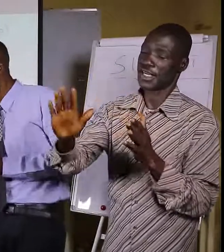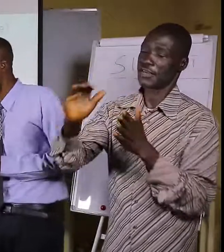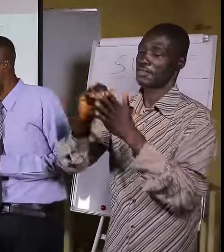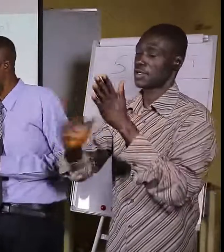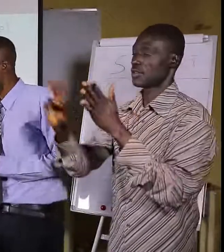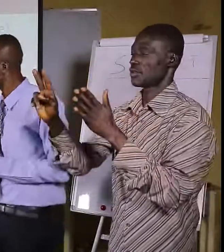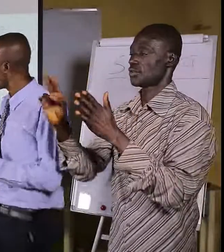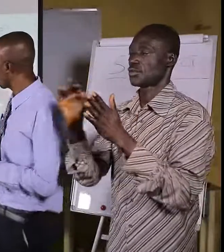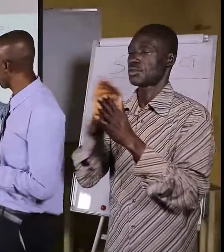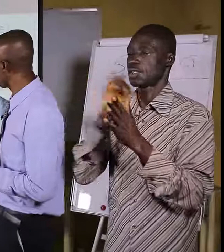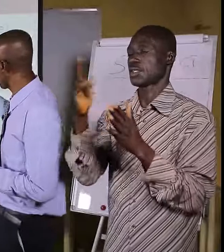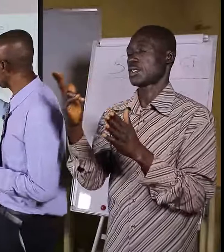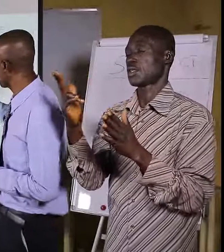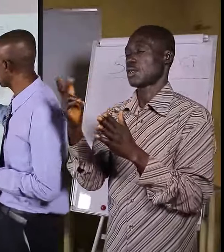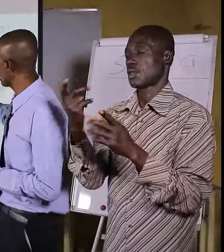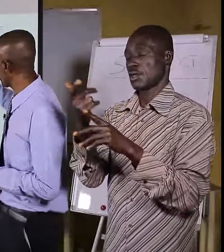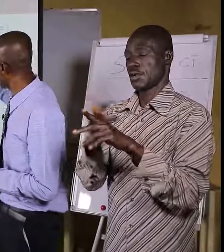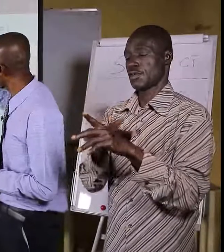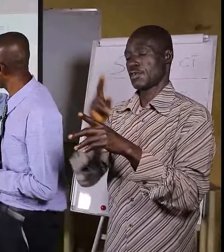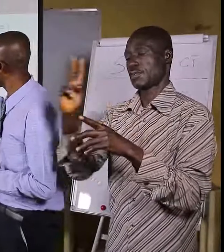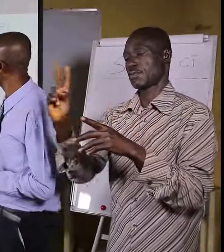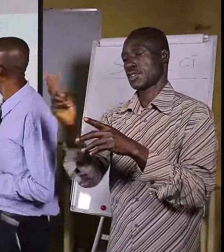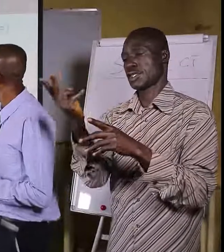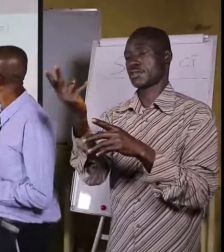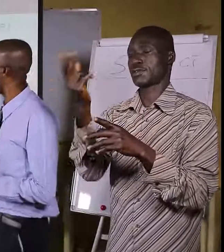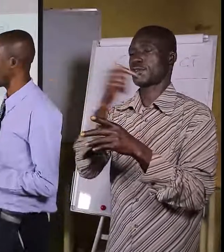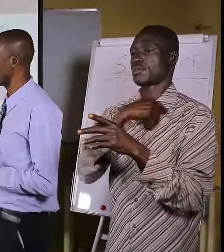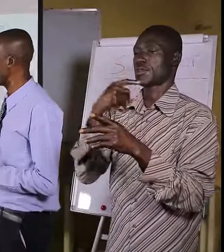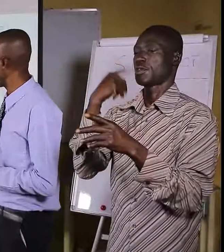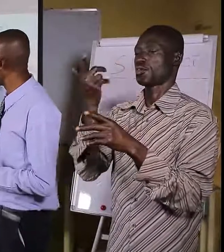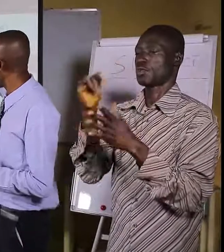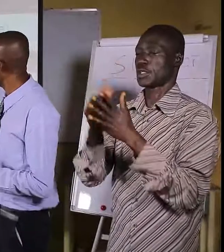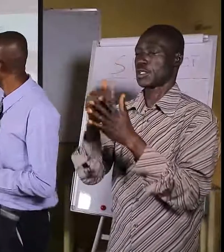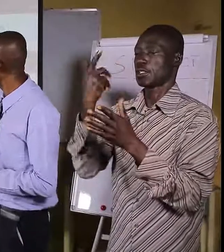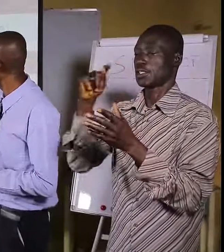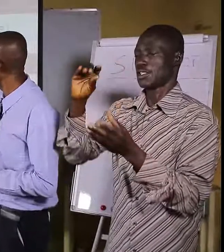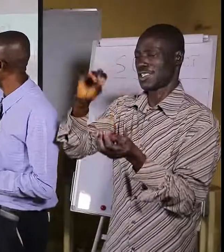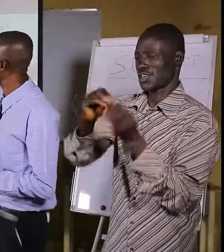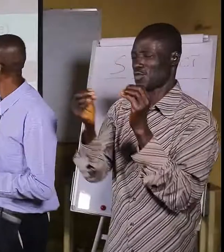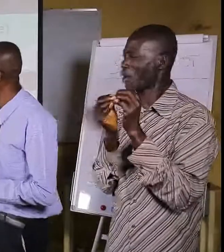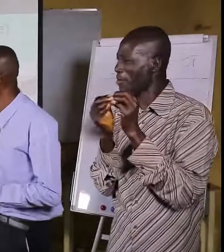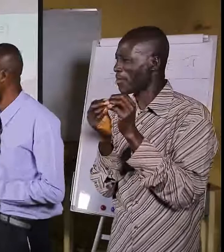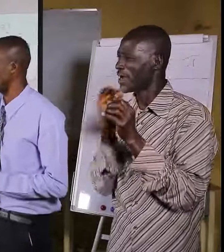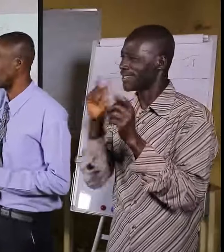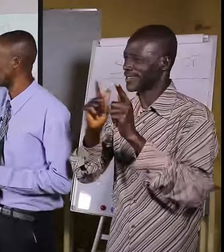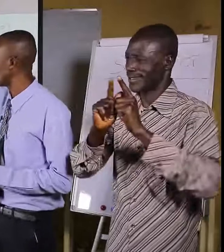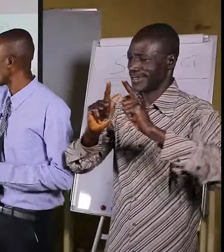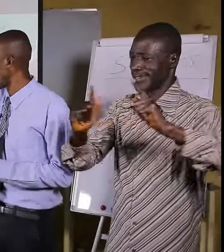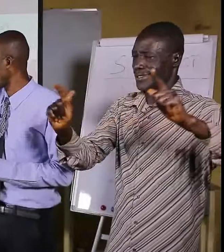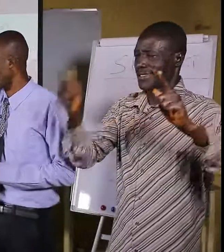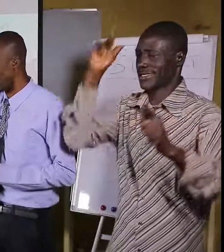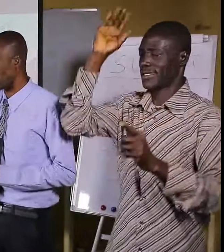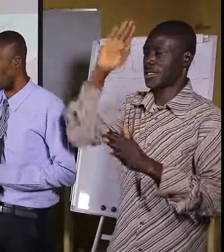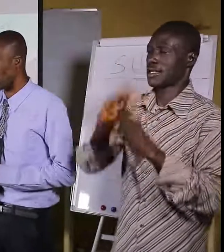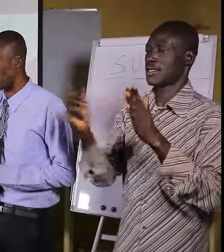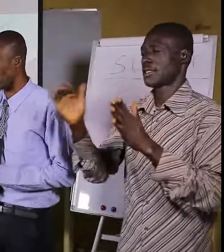equals 3. So from the second sentence, we are told that the number, that is the original number, is greater. So that's